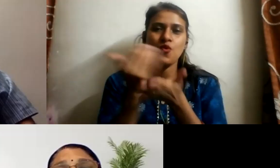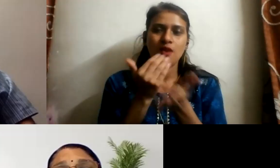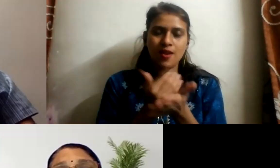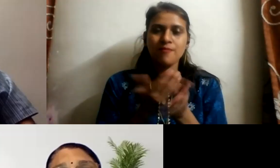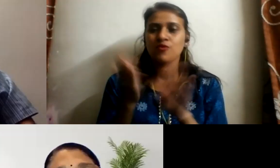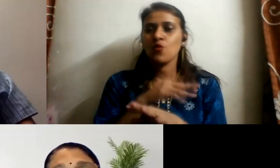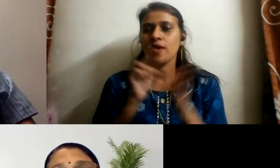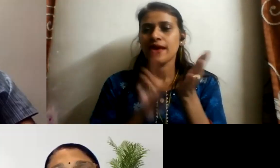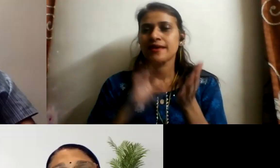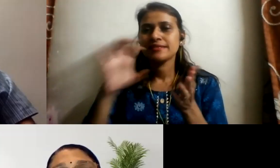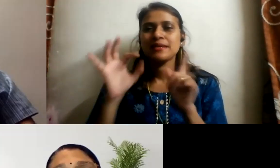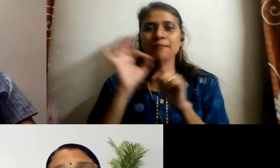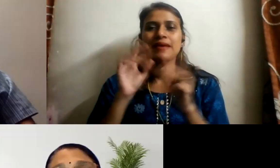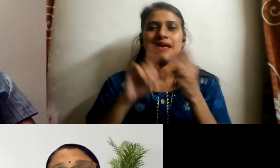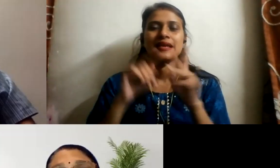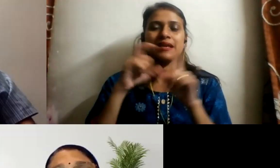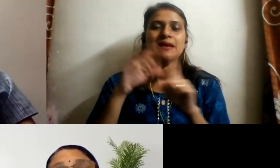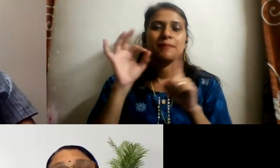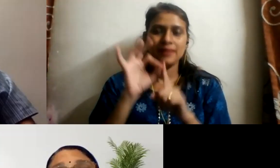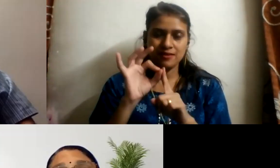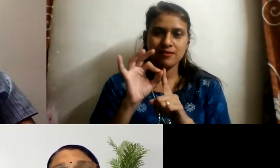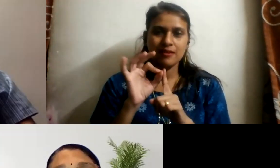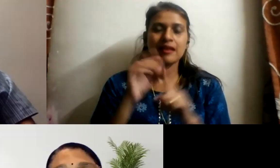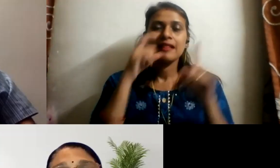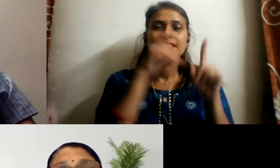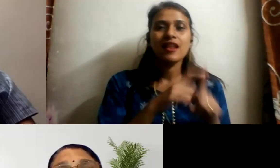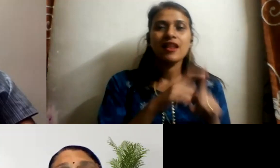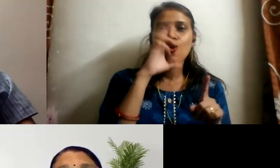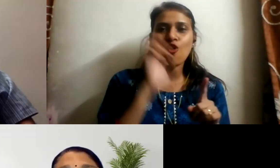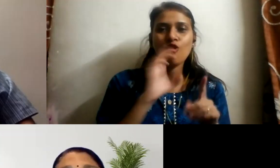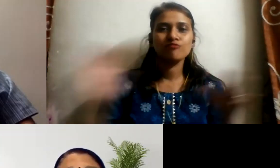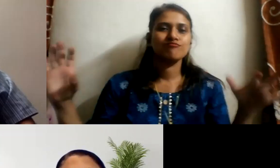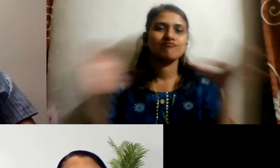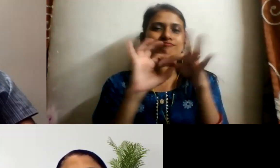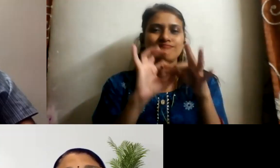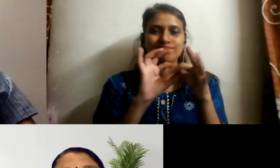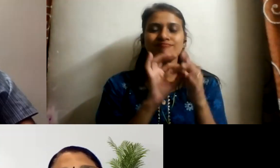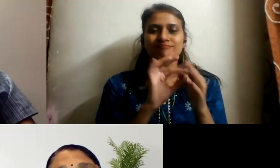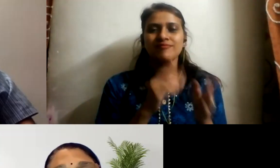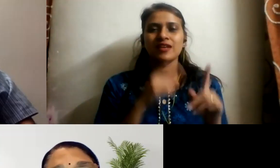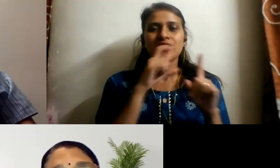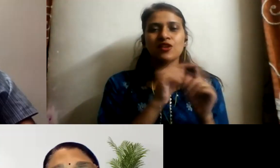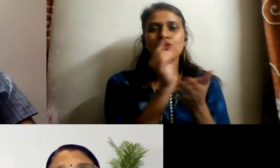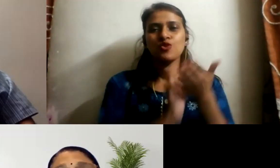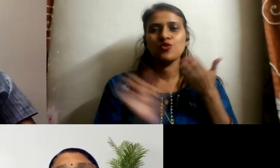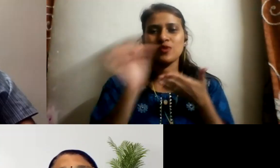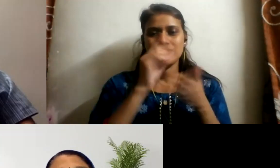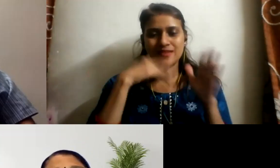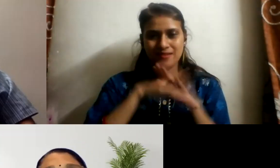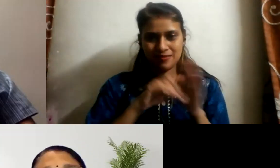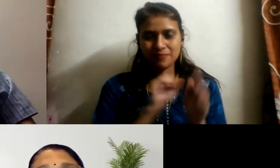NCPDP and Delhi University College is hosting, and the topic today being